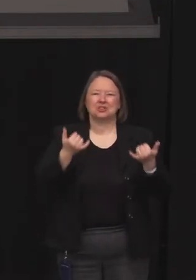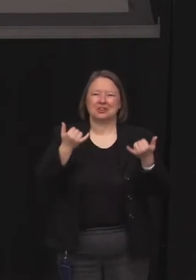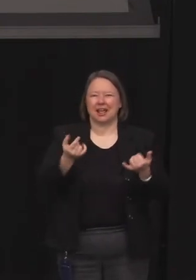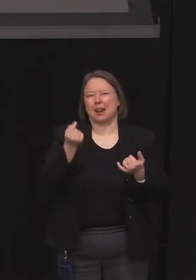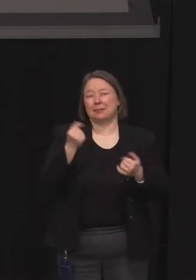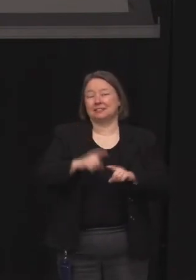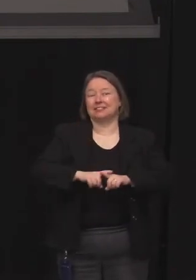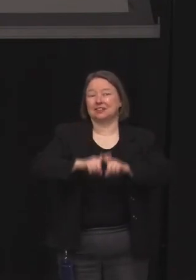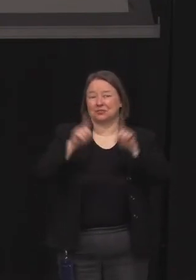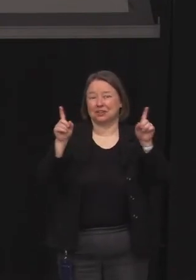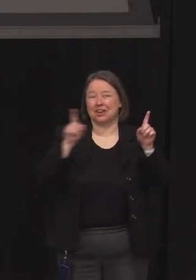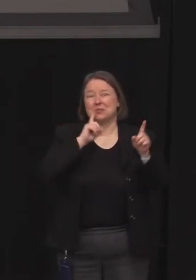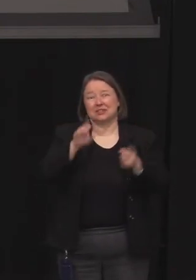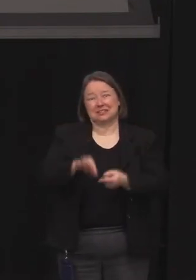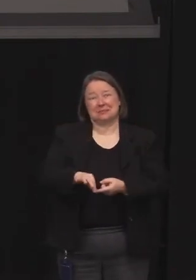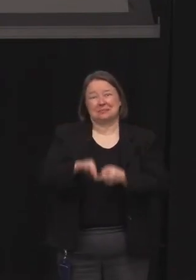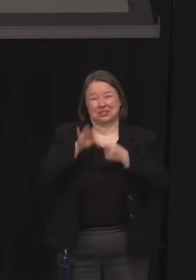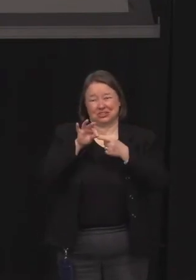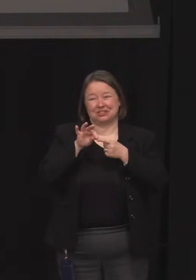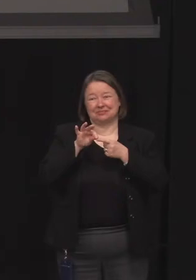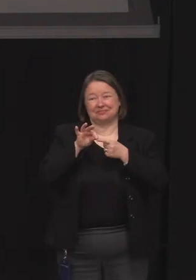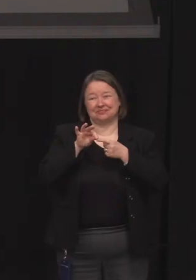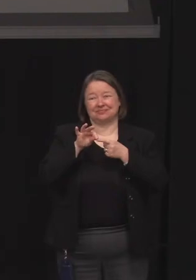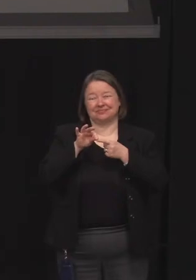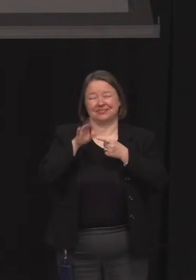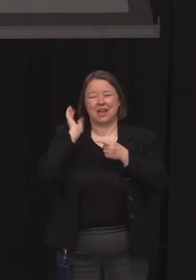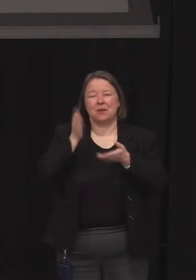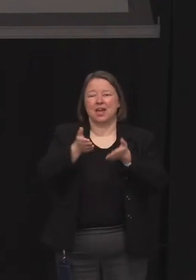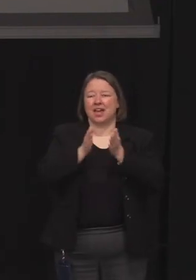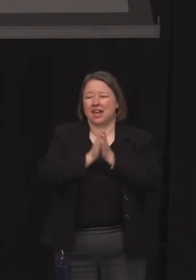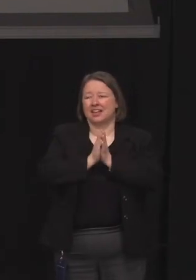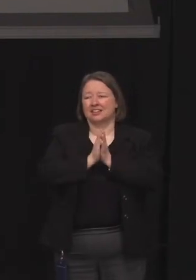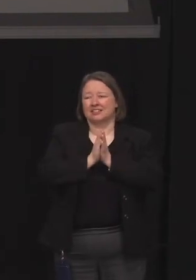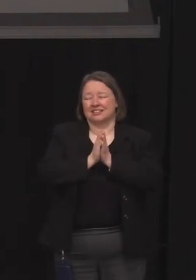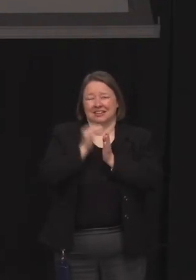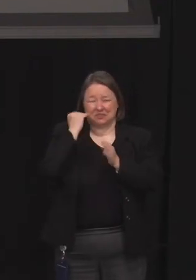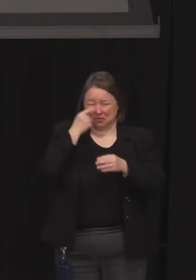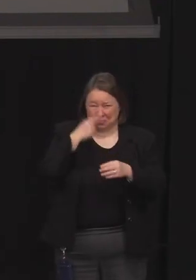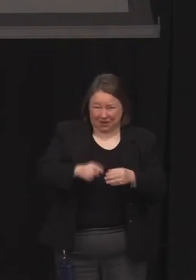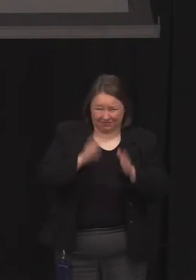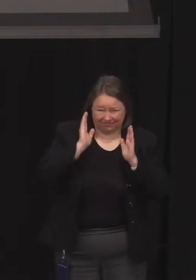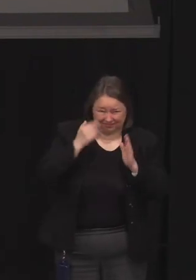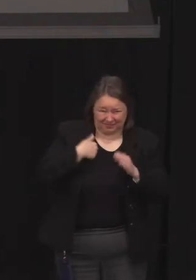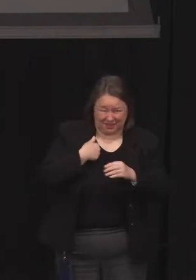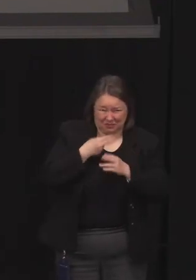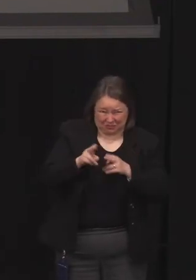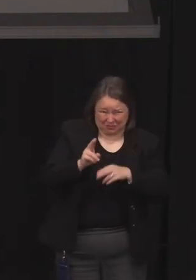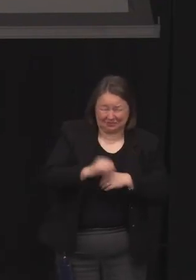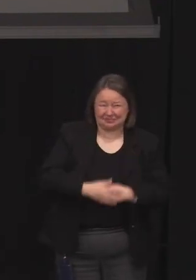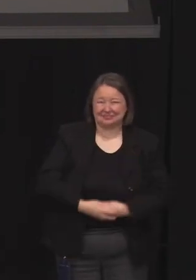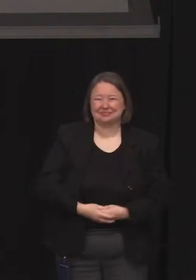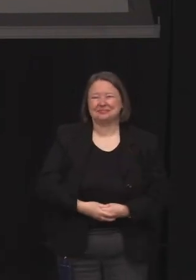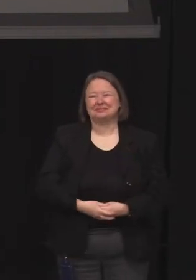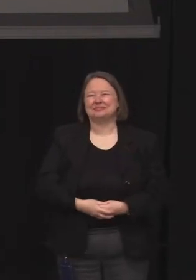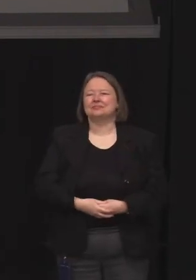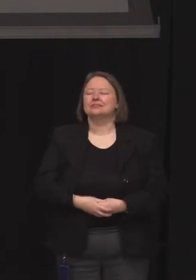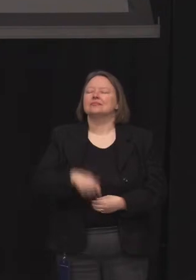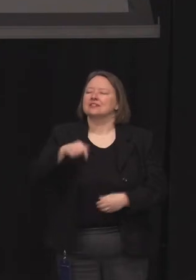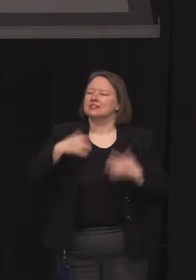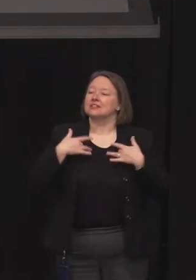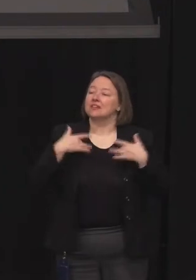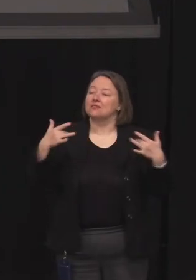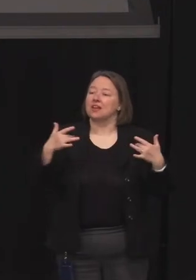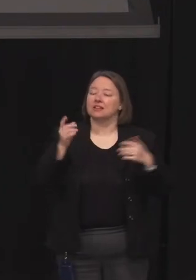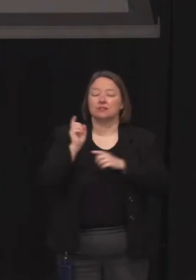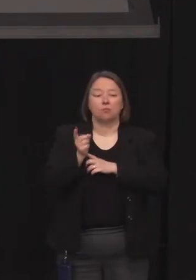a little different and very special. And I'm going to ask that you just indulge me a bit. This event,